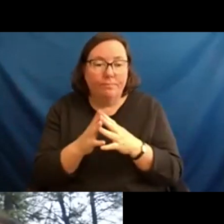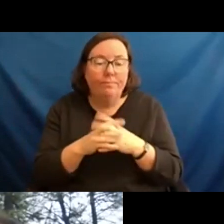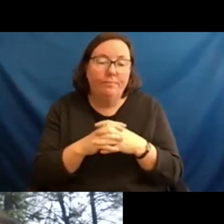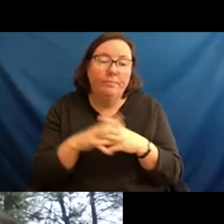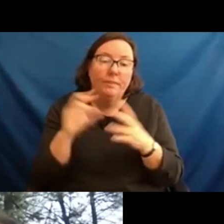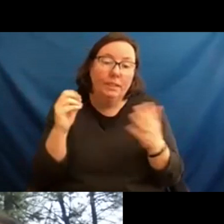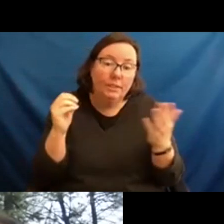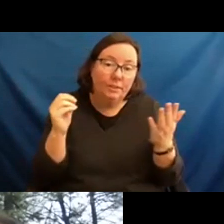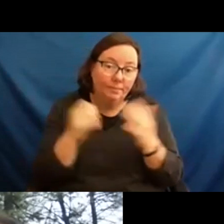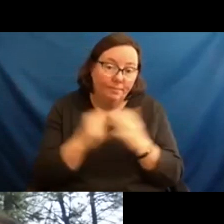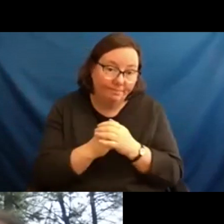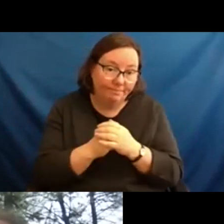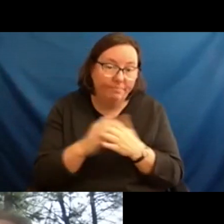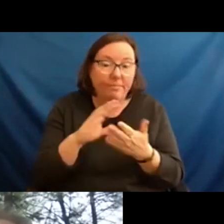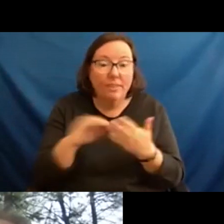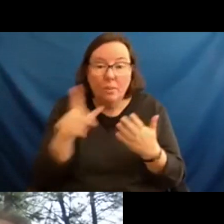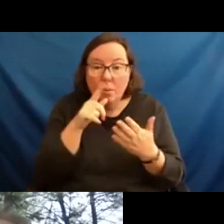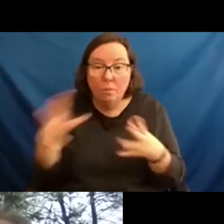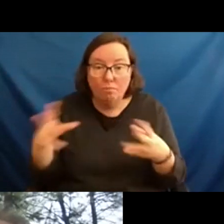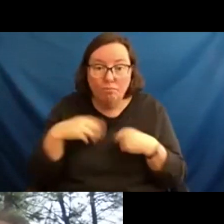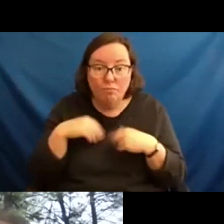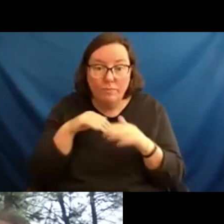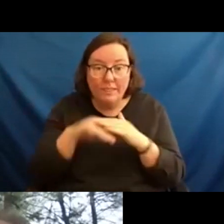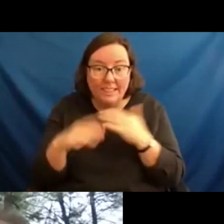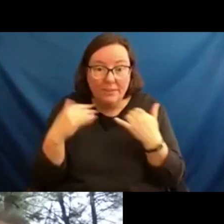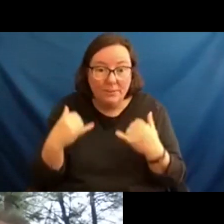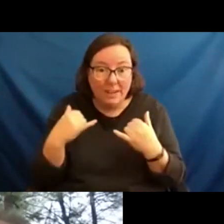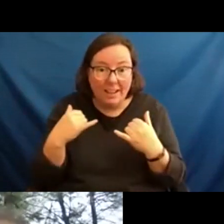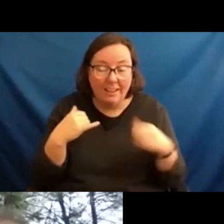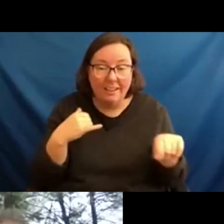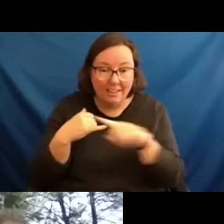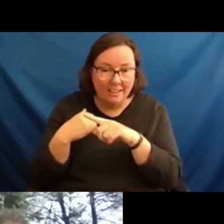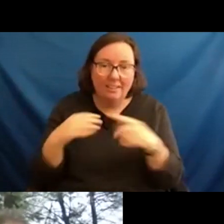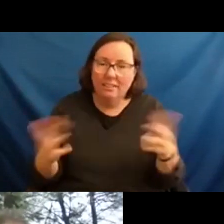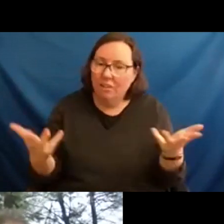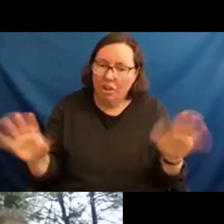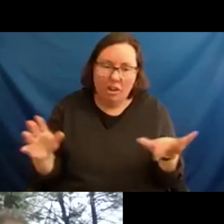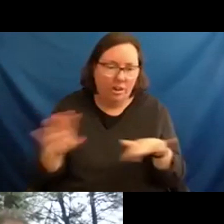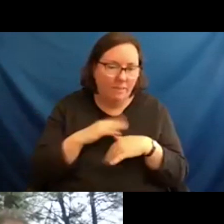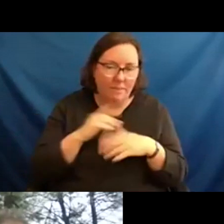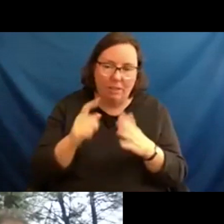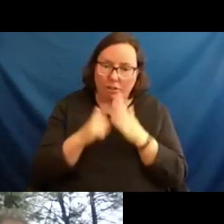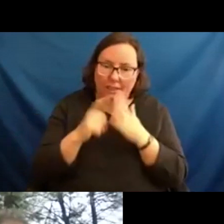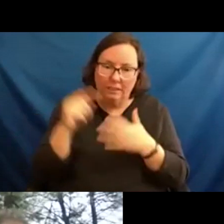So the students who are being initiated today have met the following criteria.